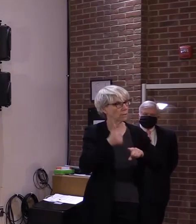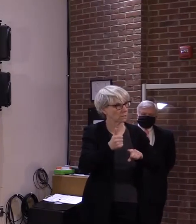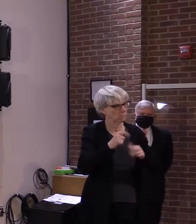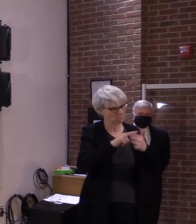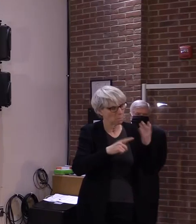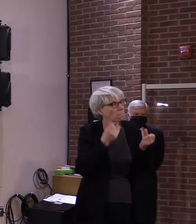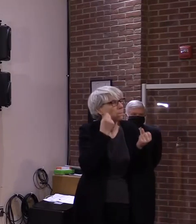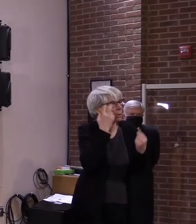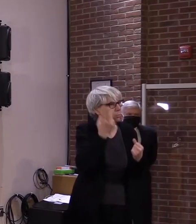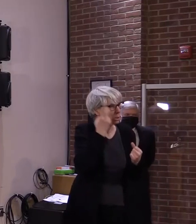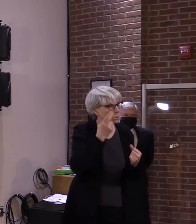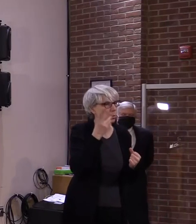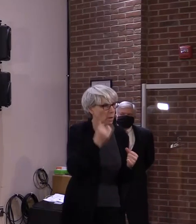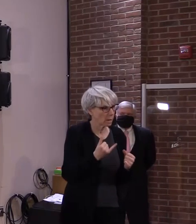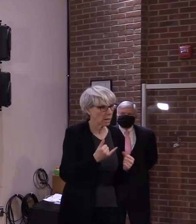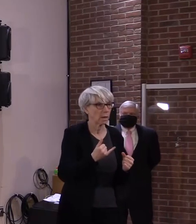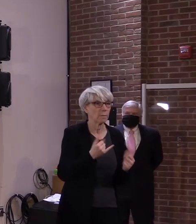when it comes to